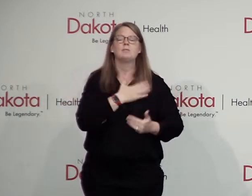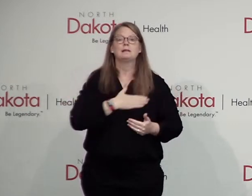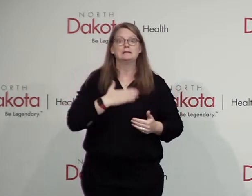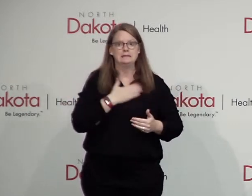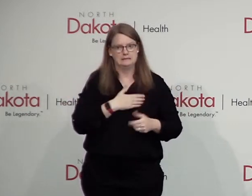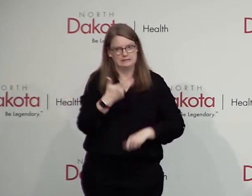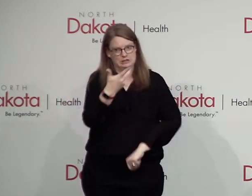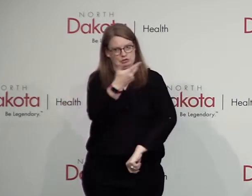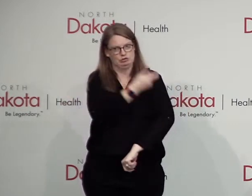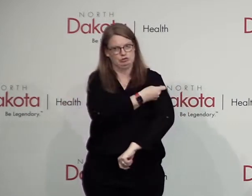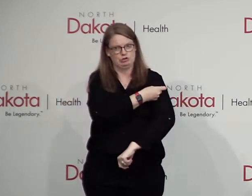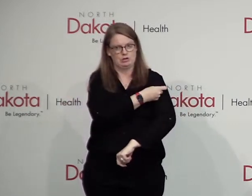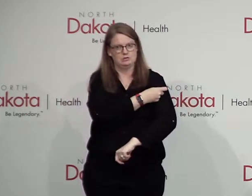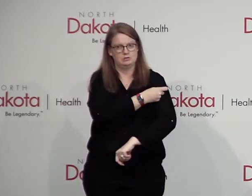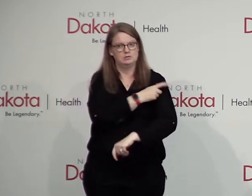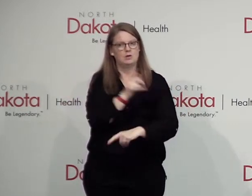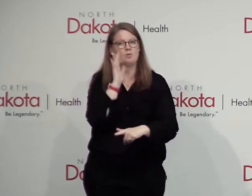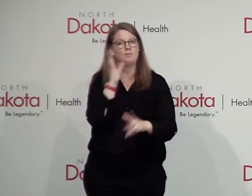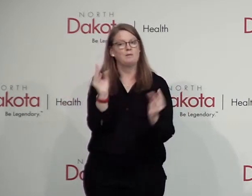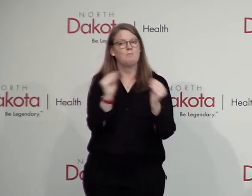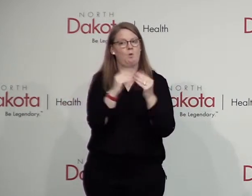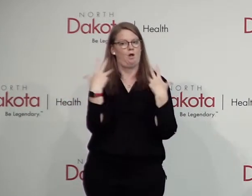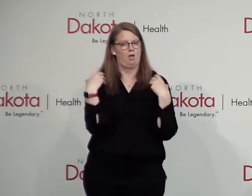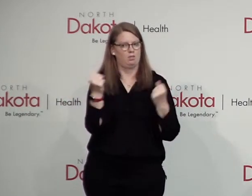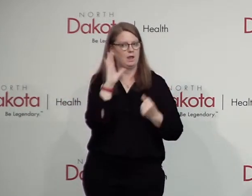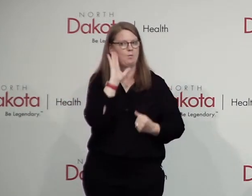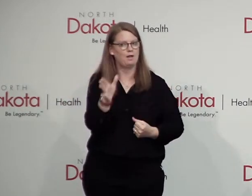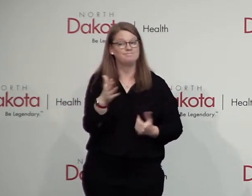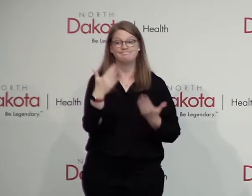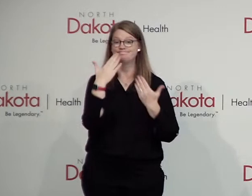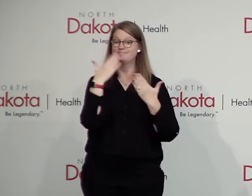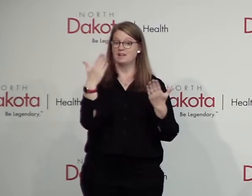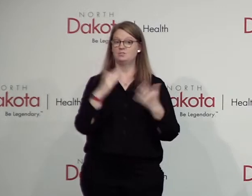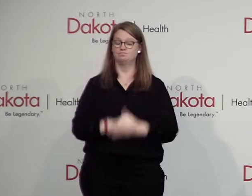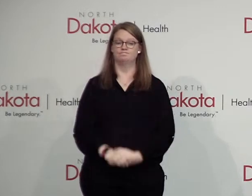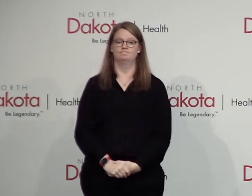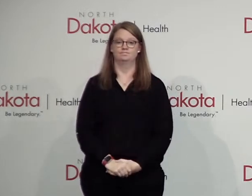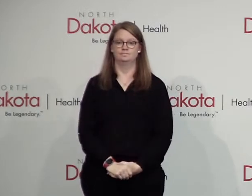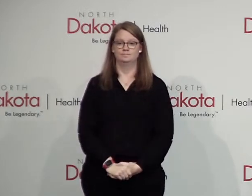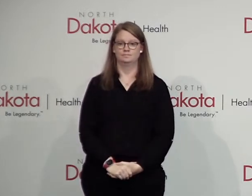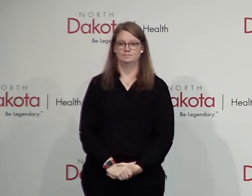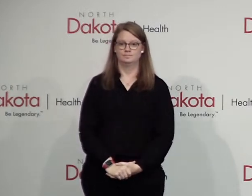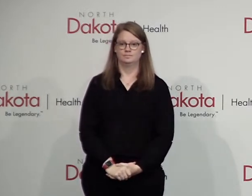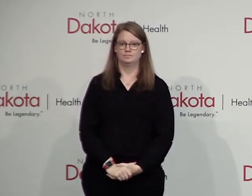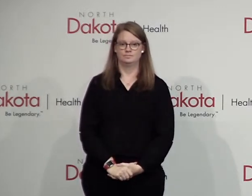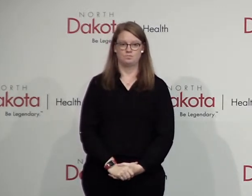shot, and we'll all be healthier for it. Thank you very much.